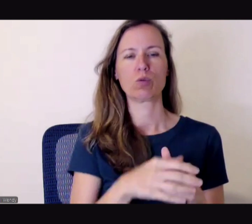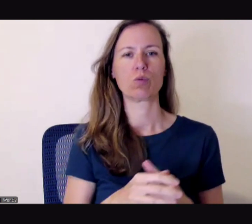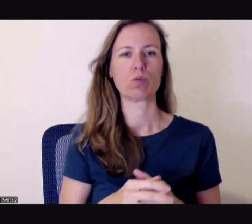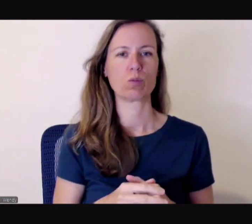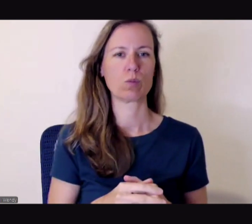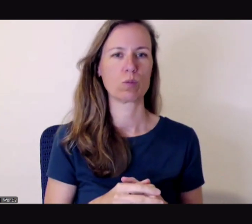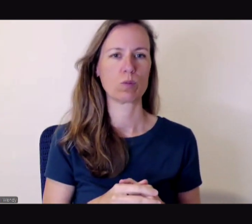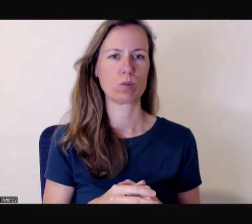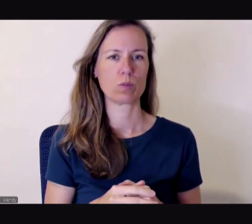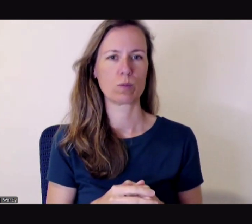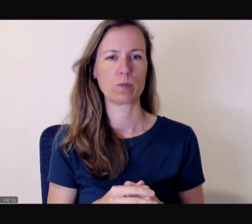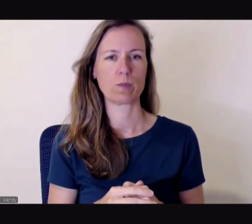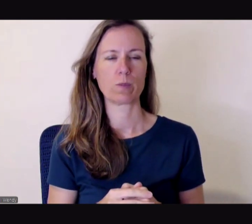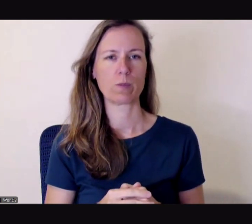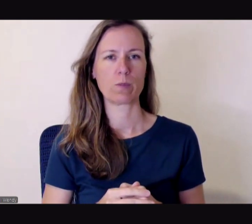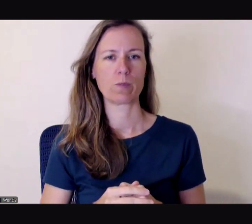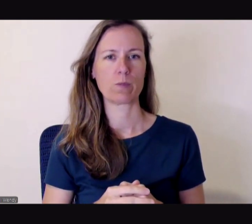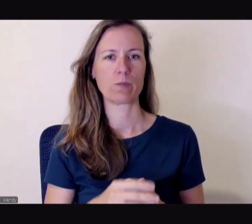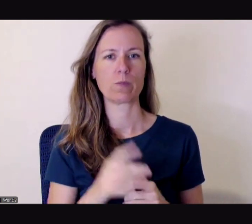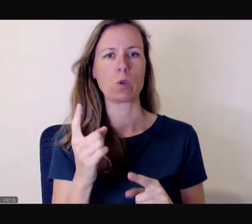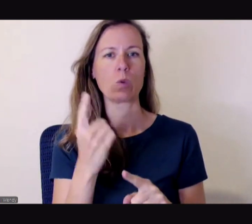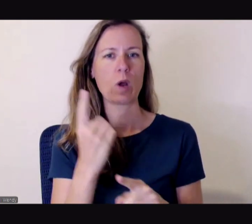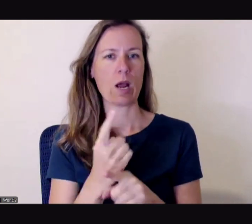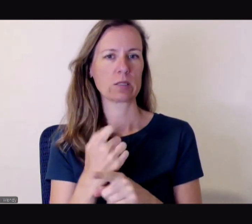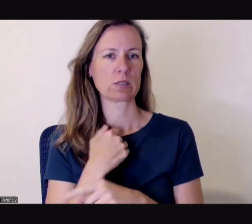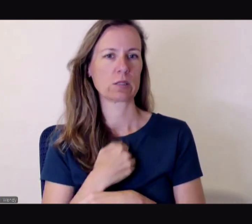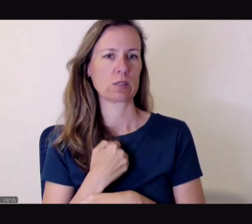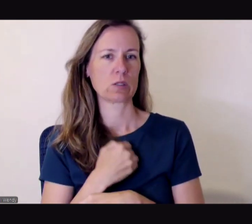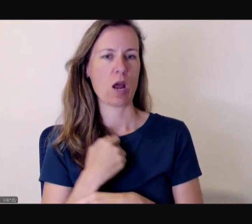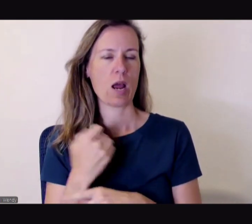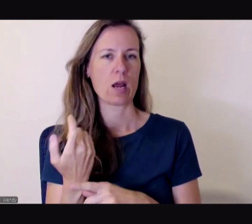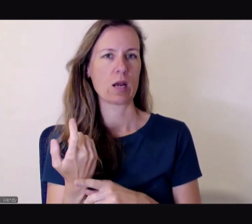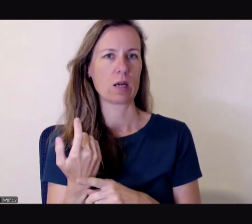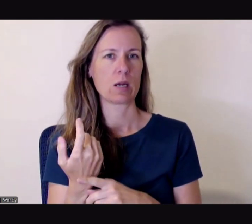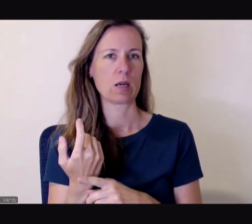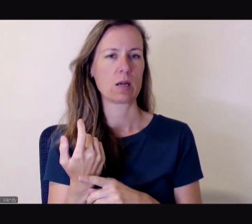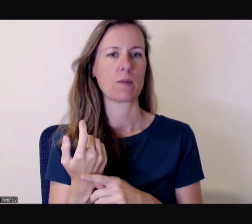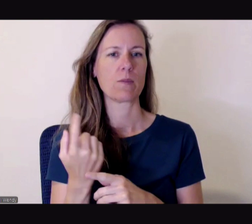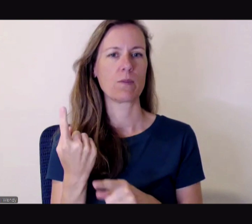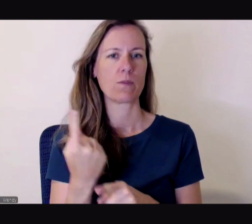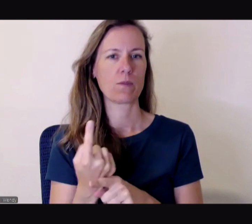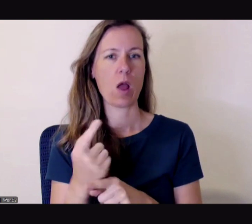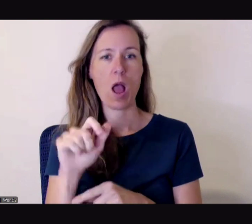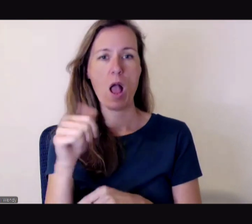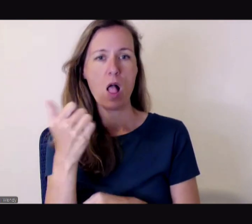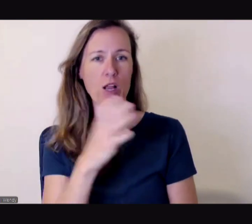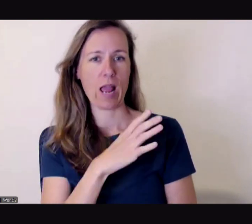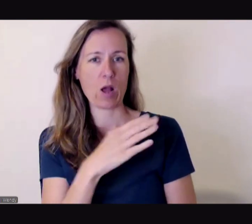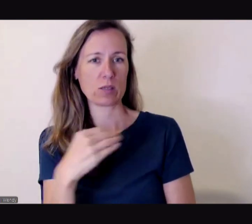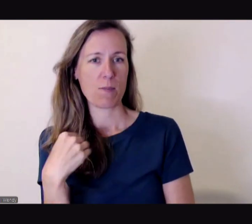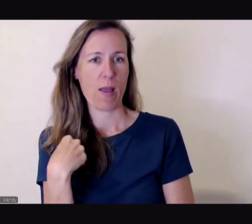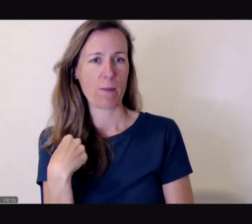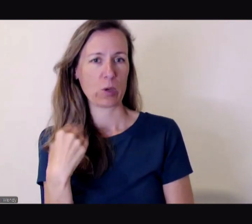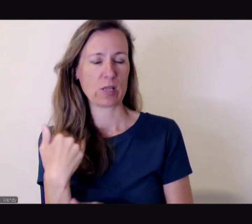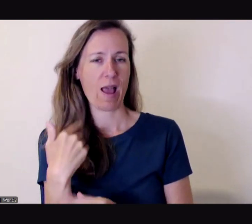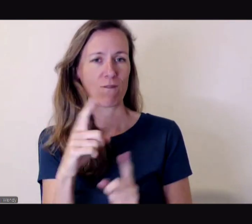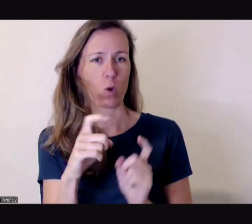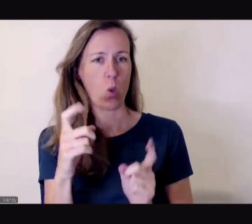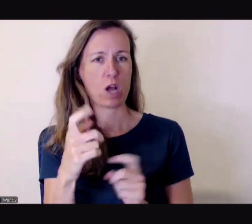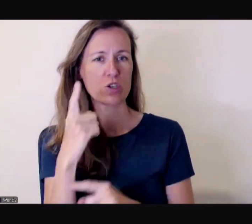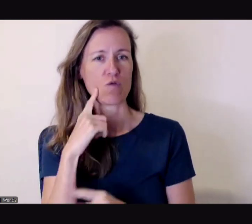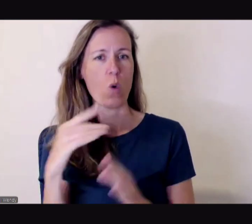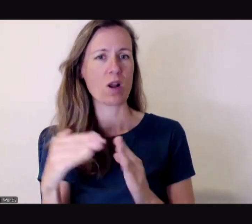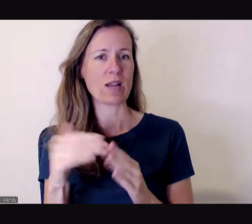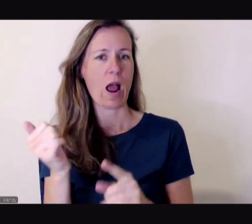Correct. Sorry to cut you off. Right. Other council members with questions for the town administrator? Councilmember Garces. Just want to say thank